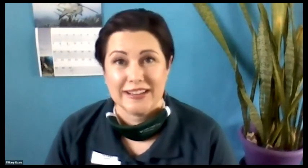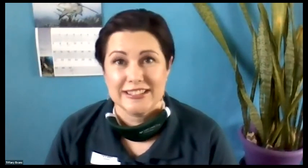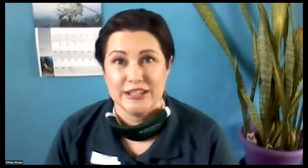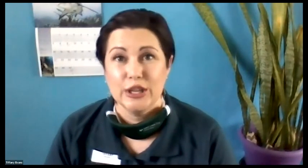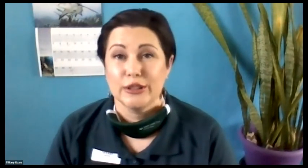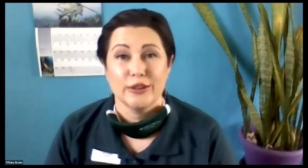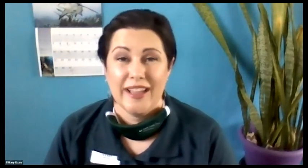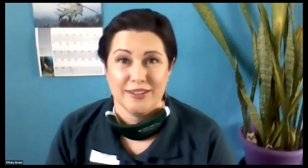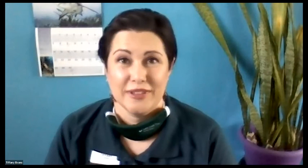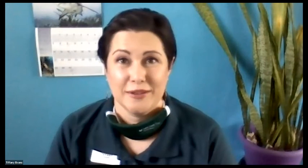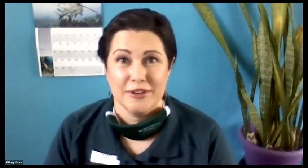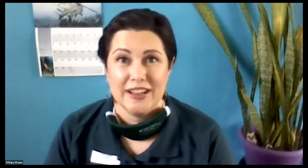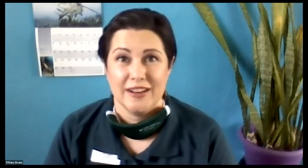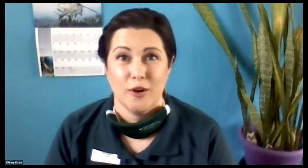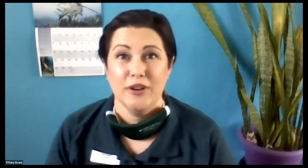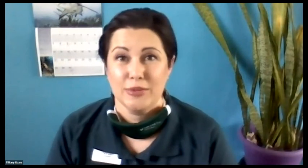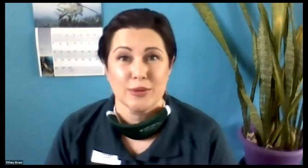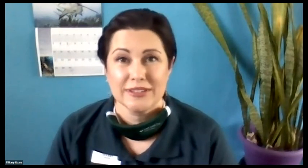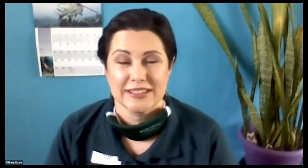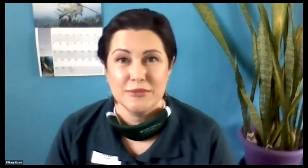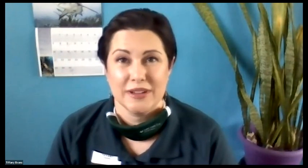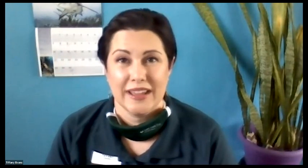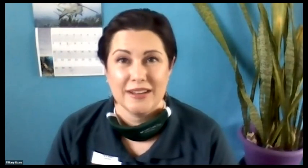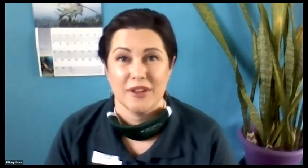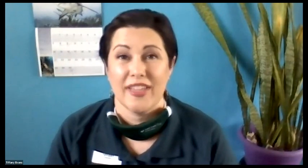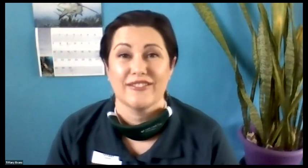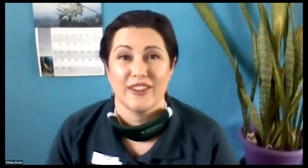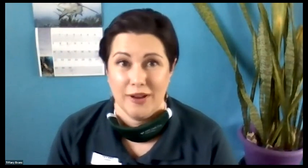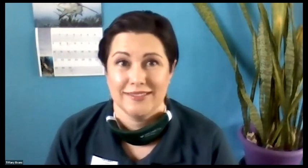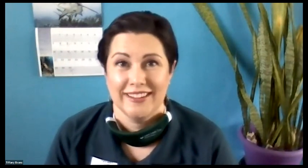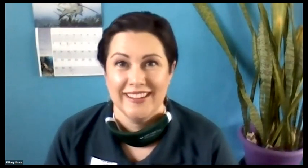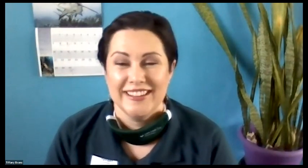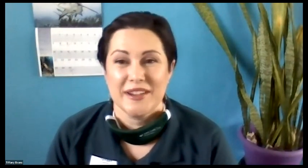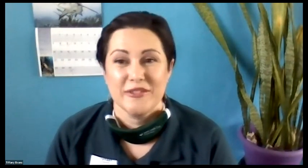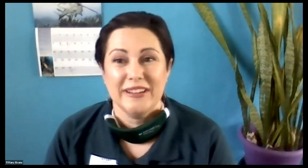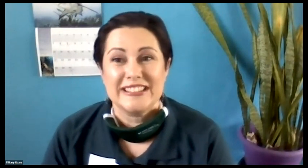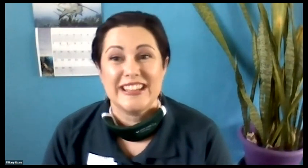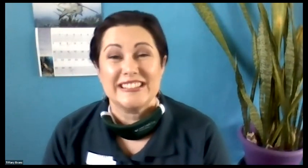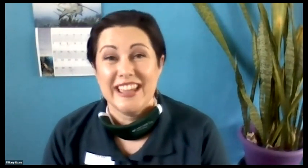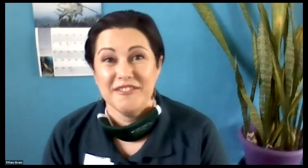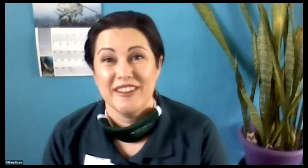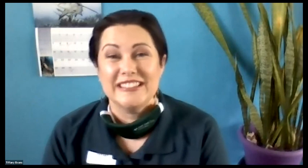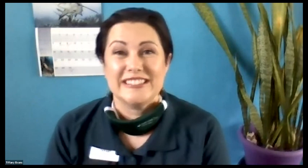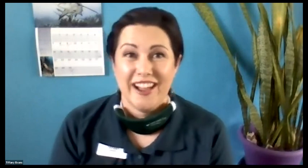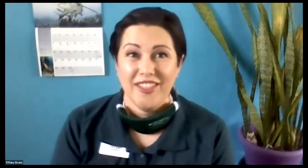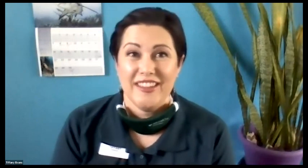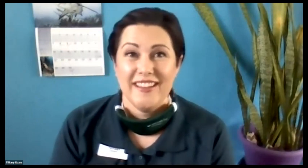practicing, learn that new language, and open up your world to communicating with everyone. So everybody stay safe, stay healthy. We